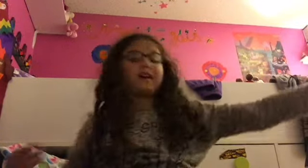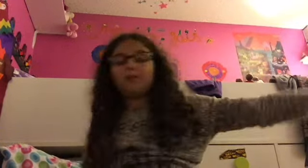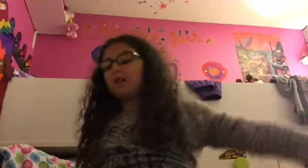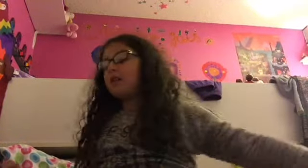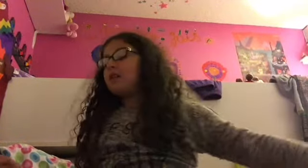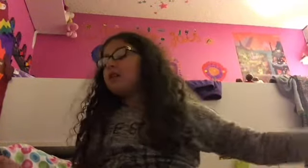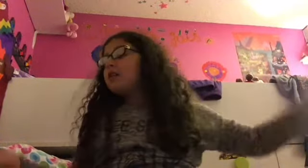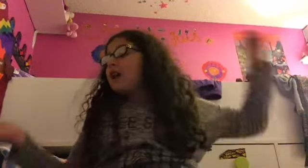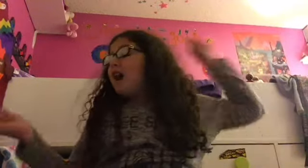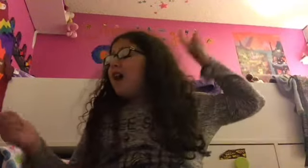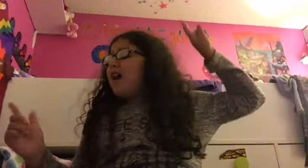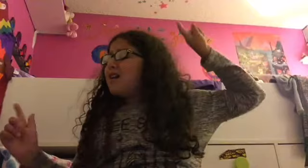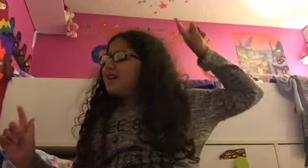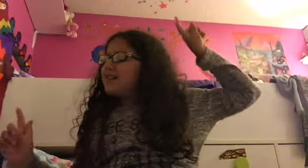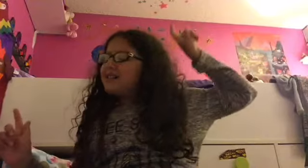but